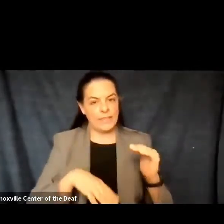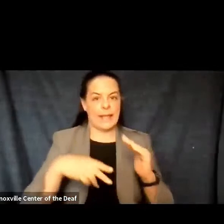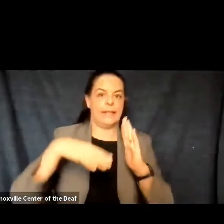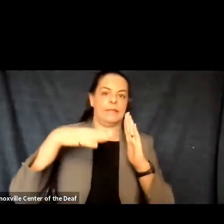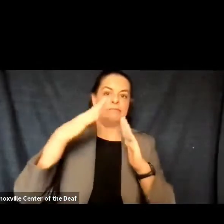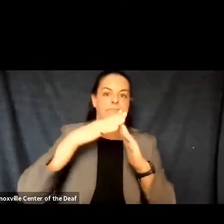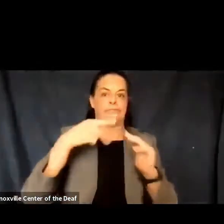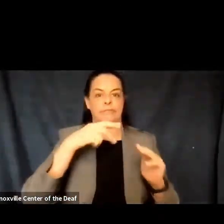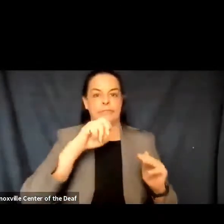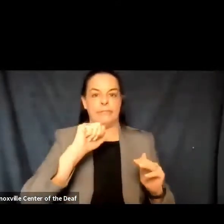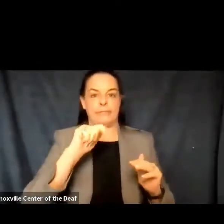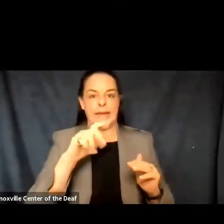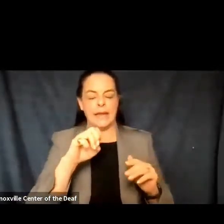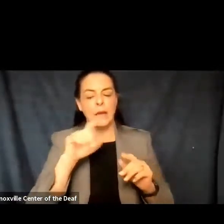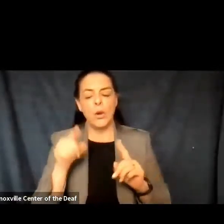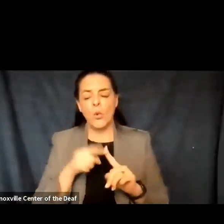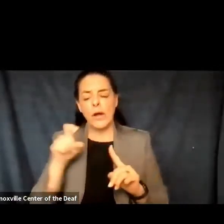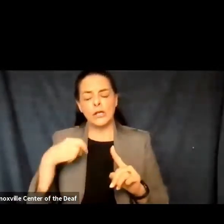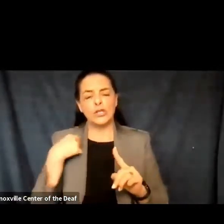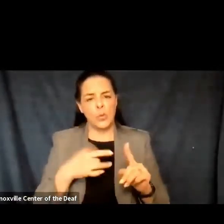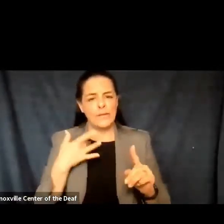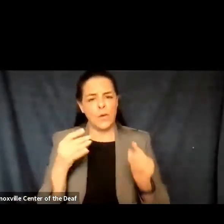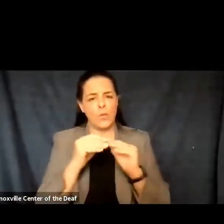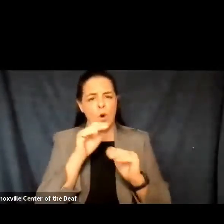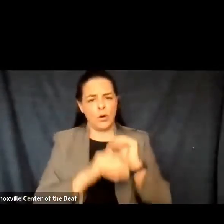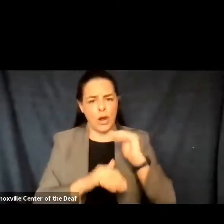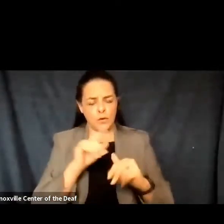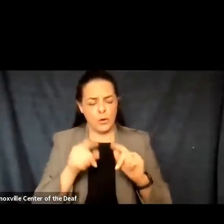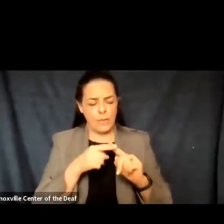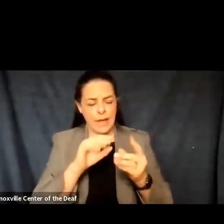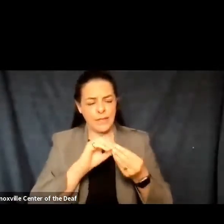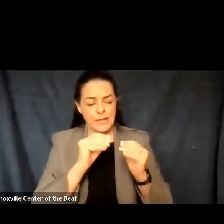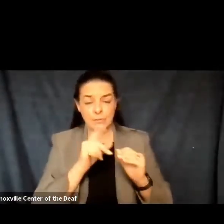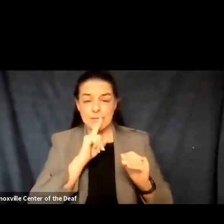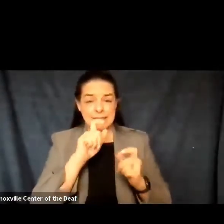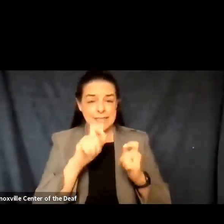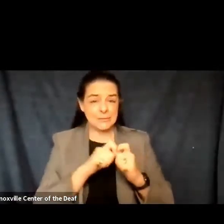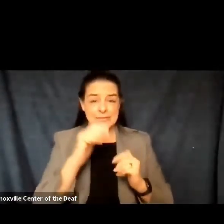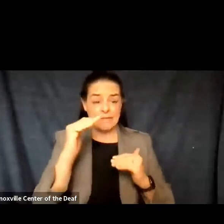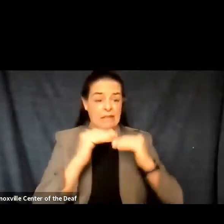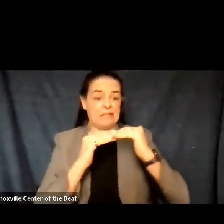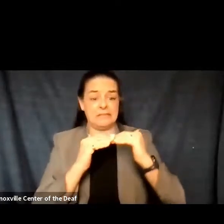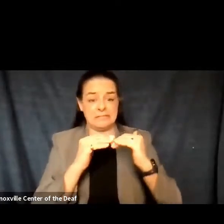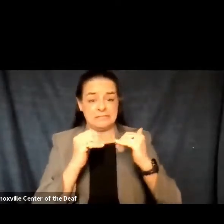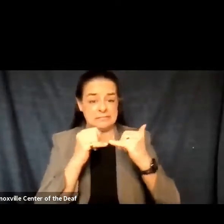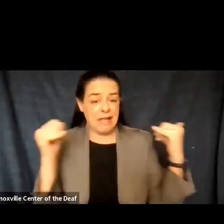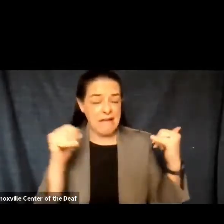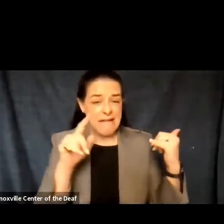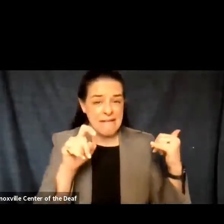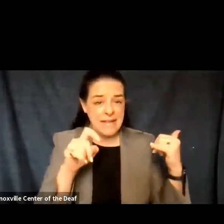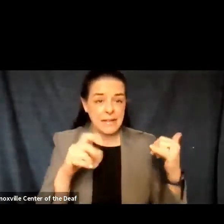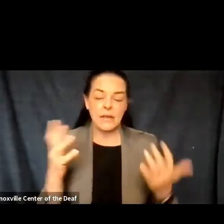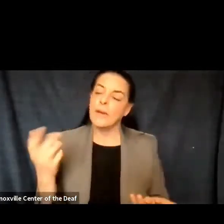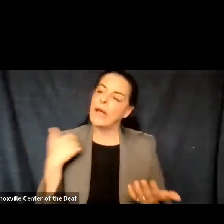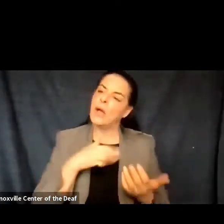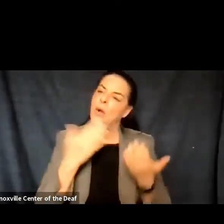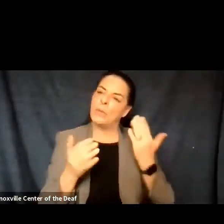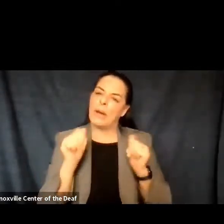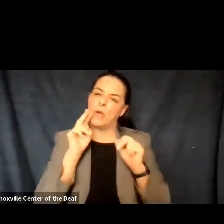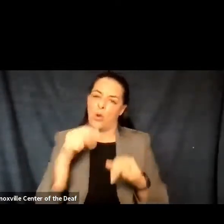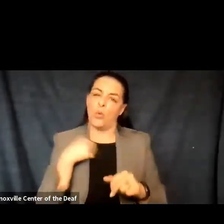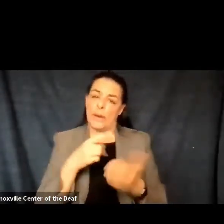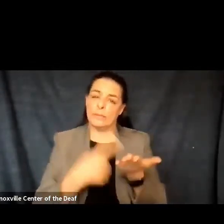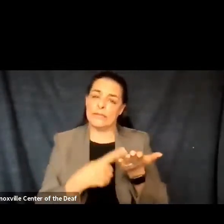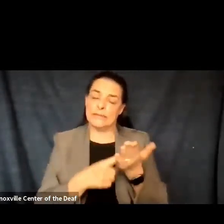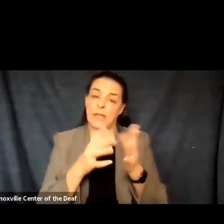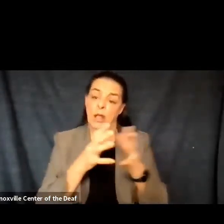point should we feel more comfortable about the numbers? Is there a specific threshold? You know, we can probably look at, we've been talking about this a